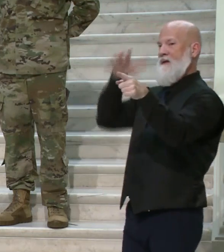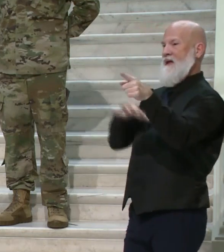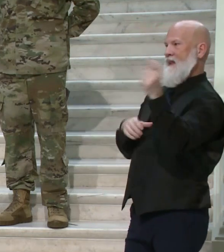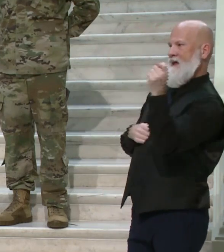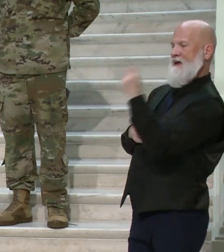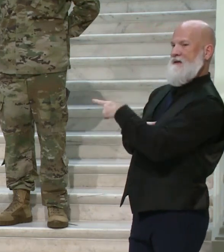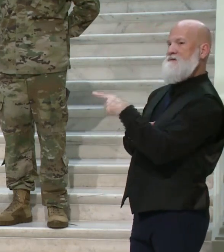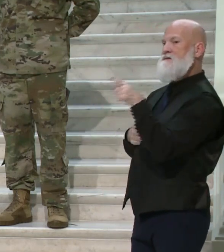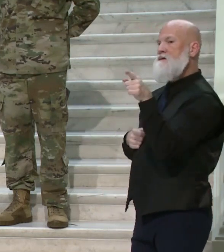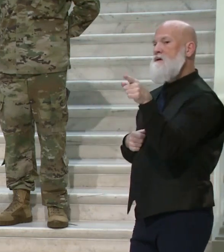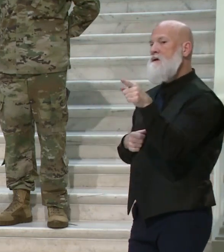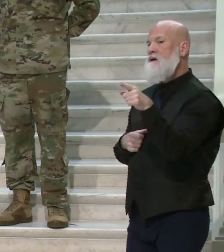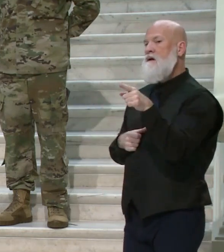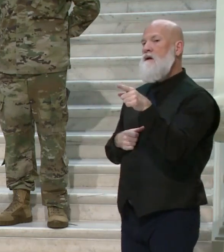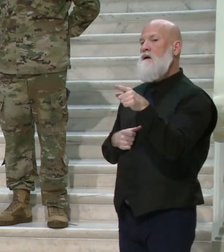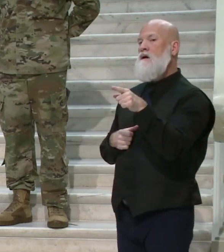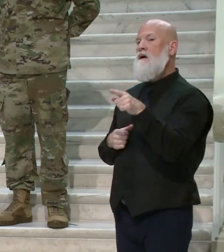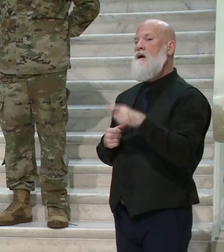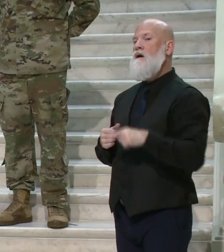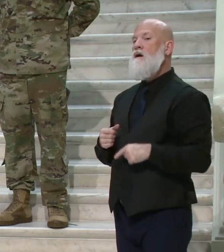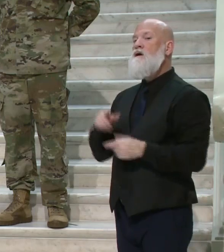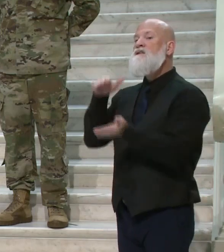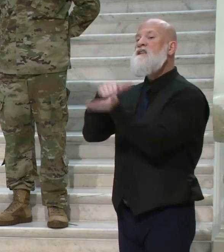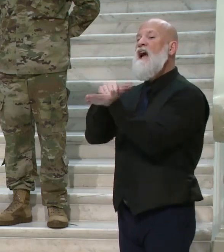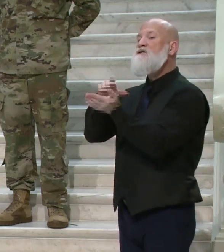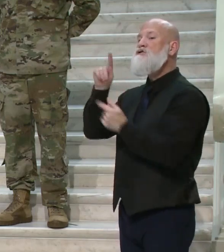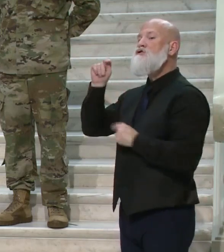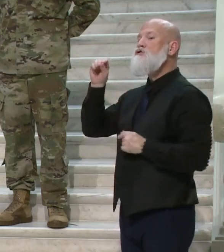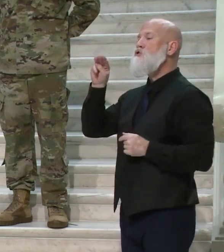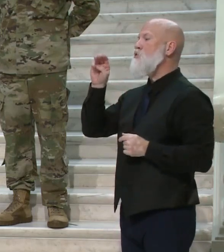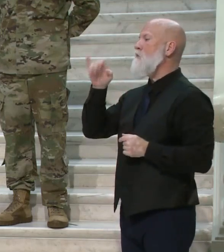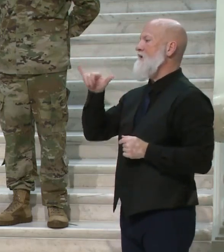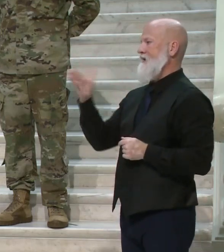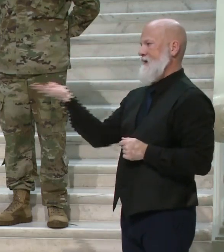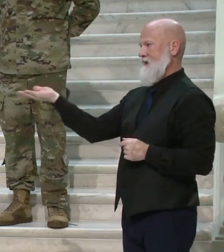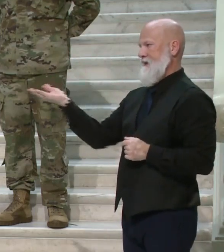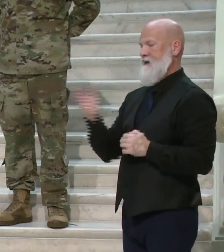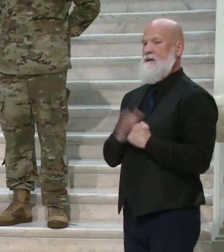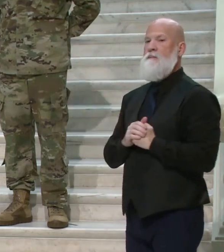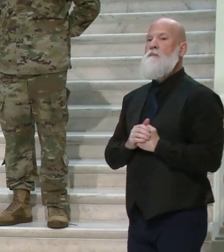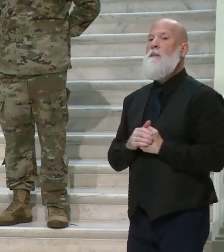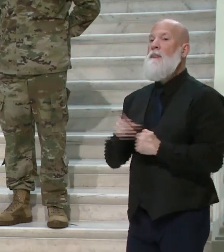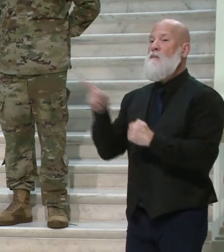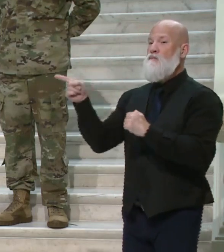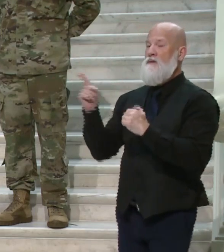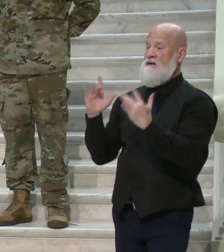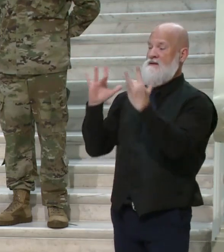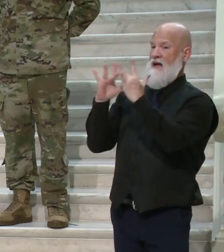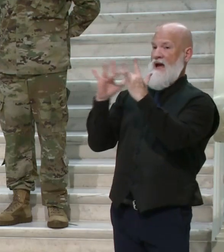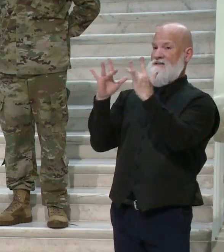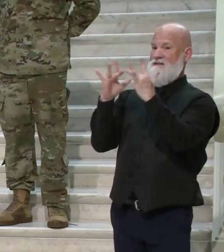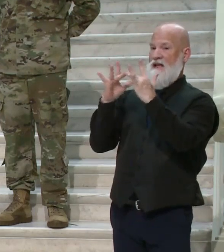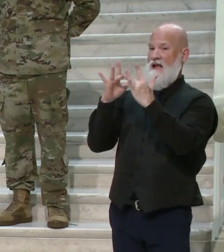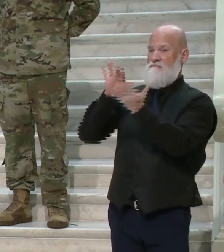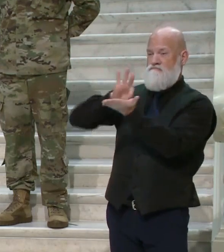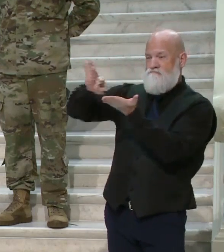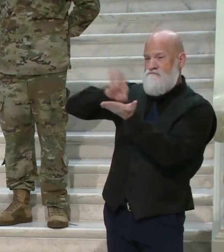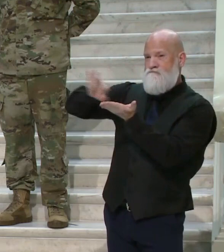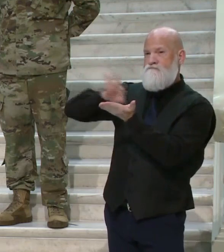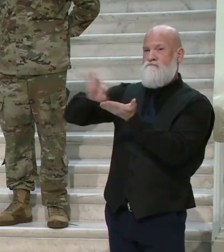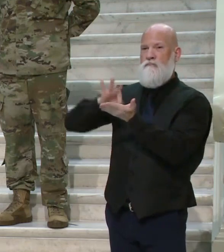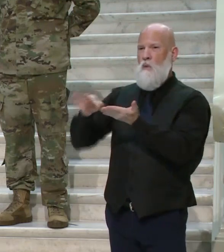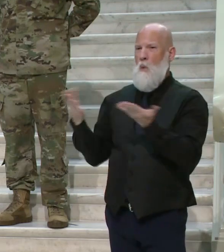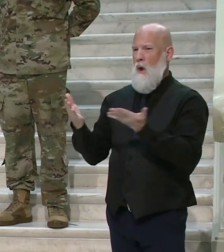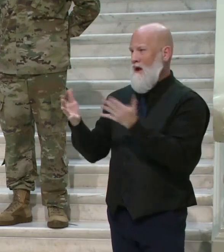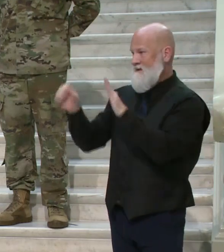Okay. Question for Dr. Toomey. As far as contact tracing goes, has the state done anything like this